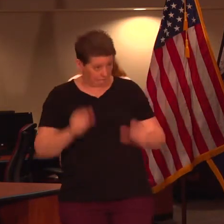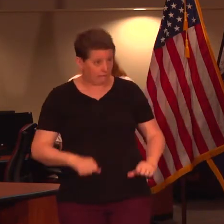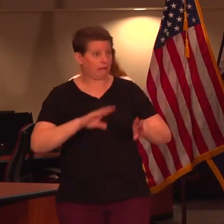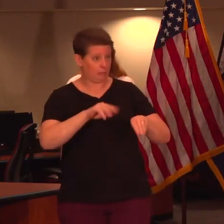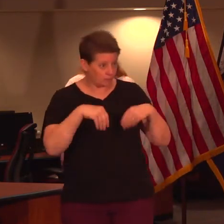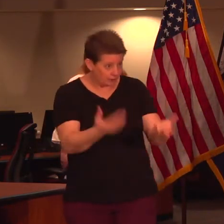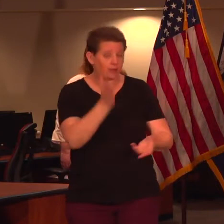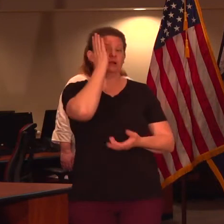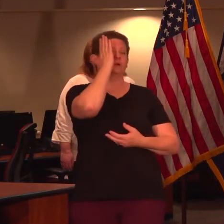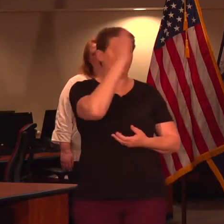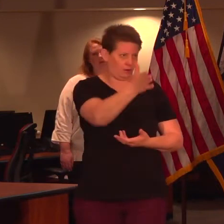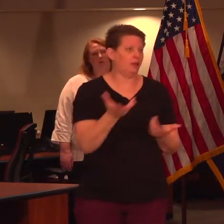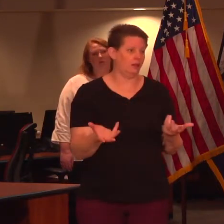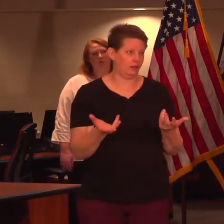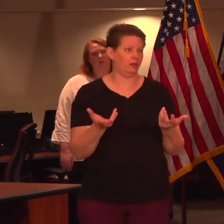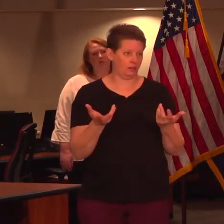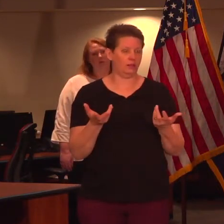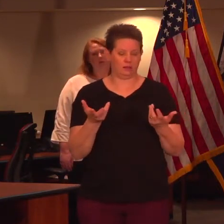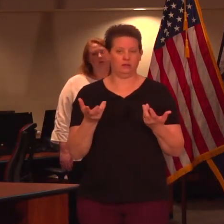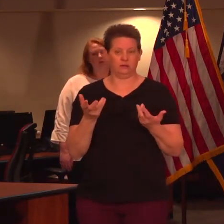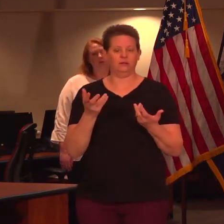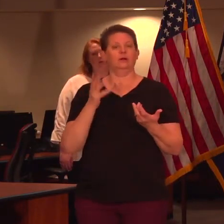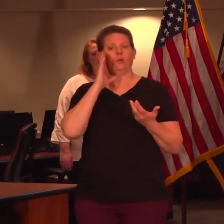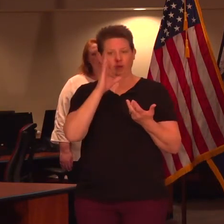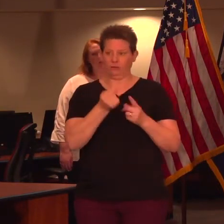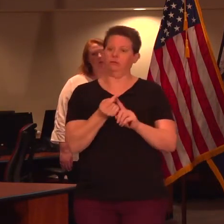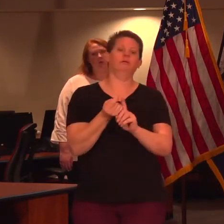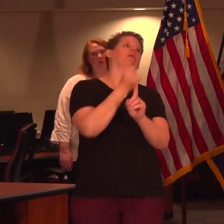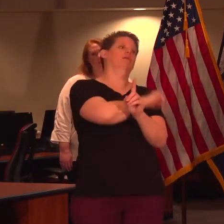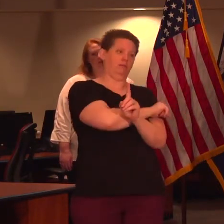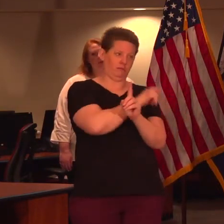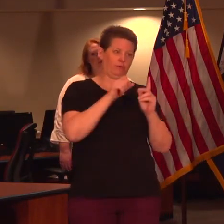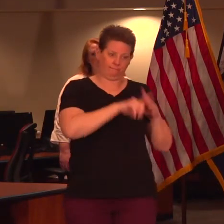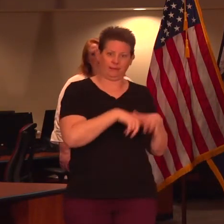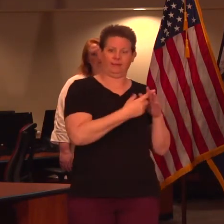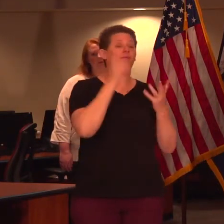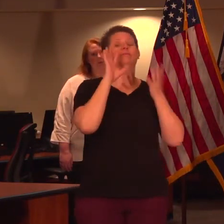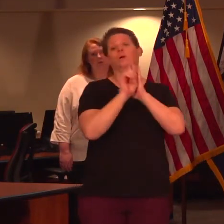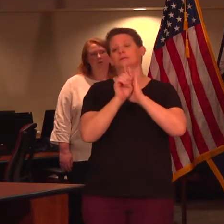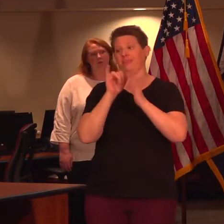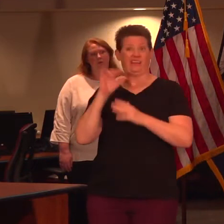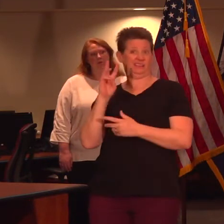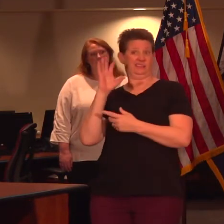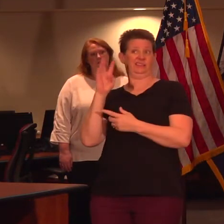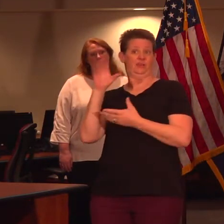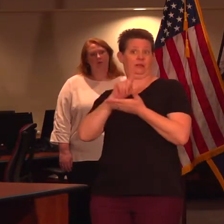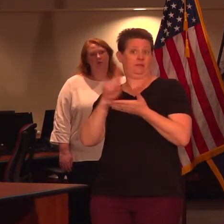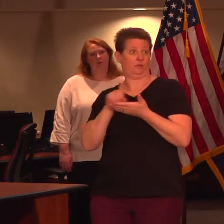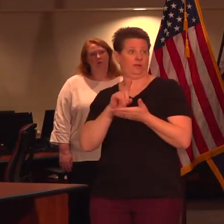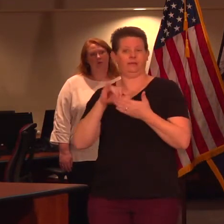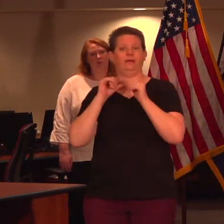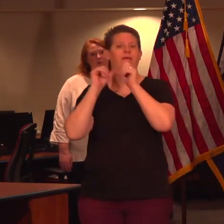be given to them, and it'll be retroactive from the very beginning. For instance, the $600 a week that lasts